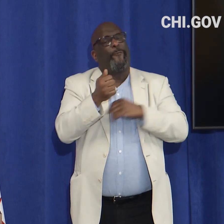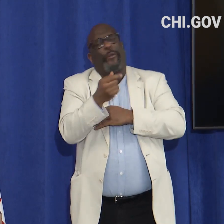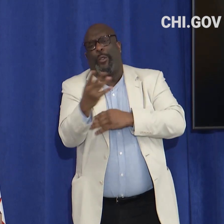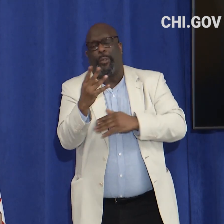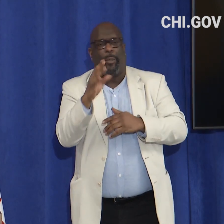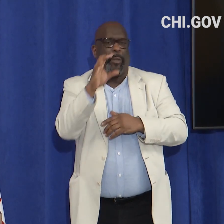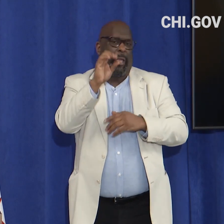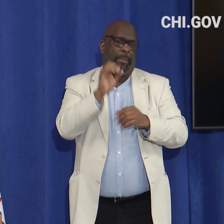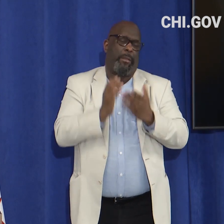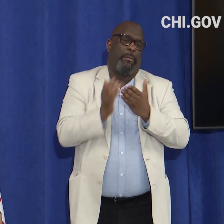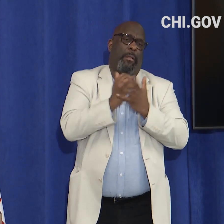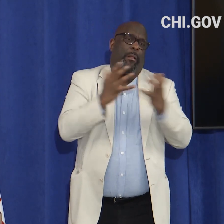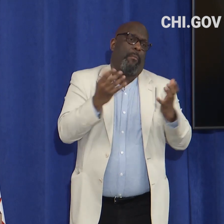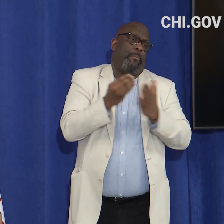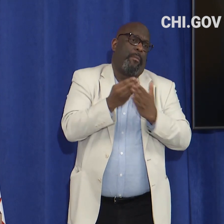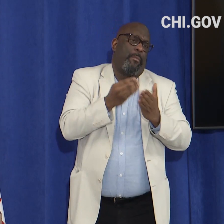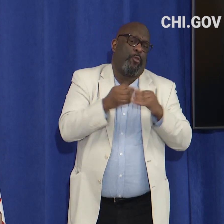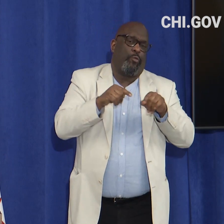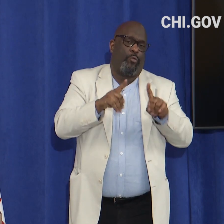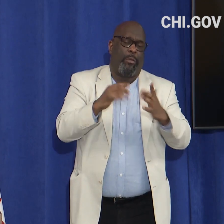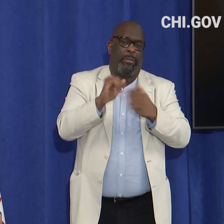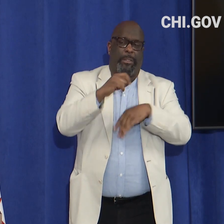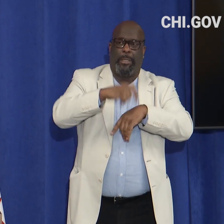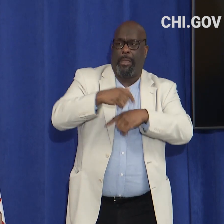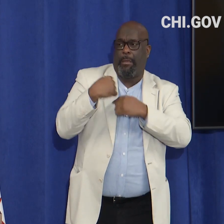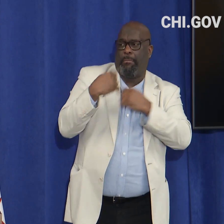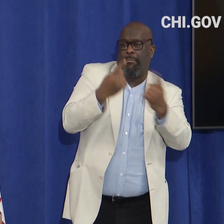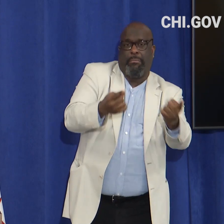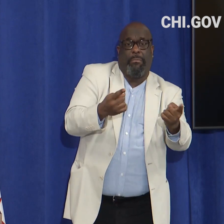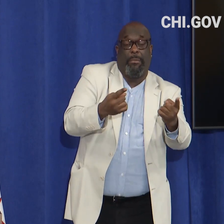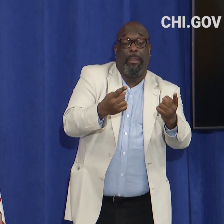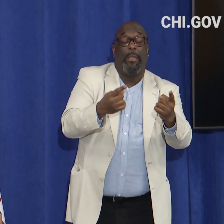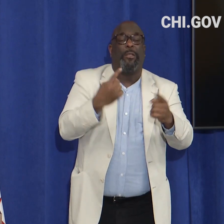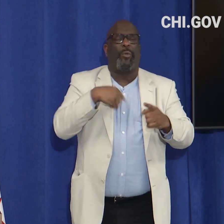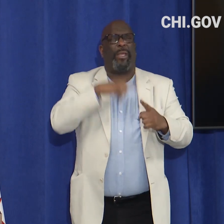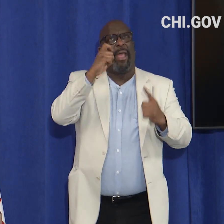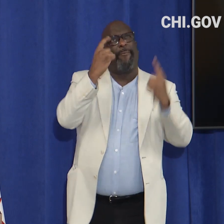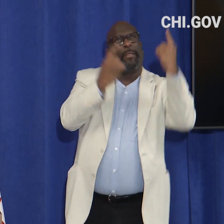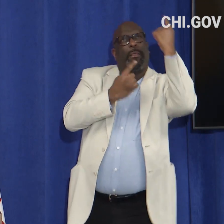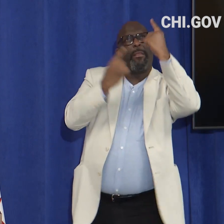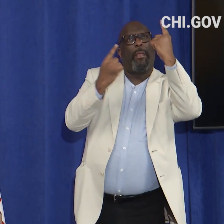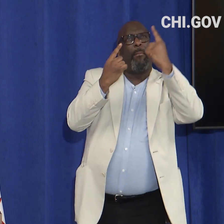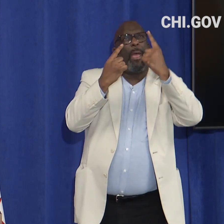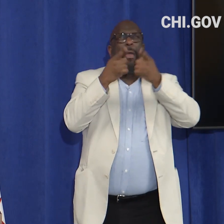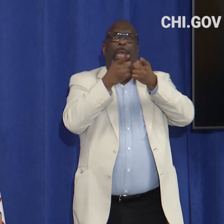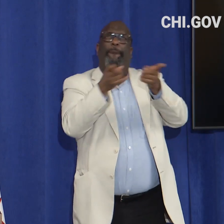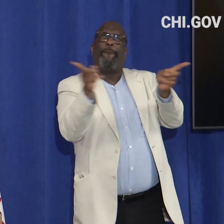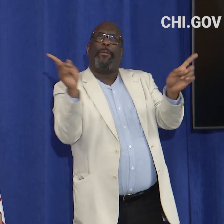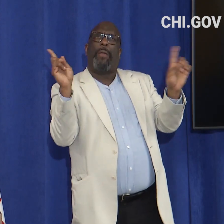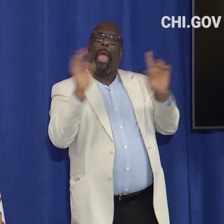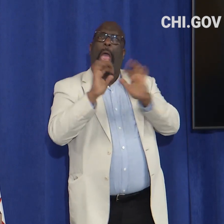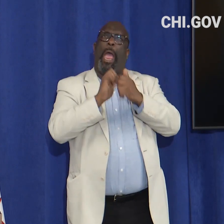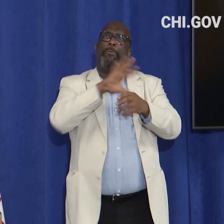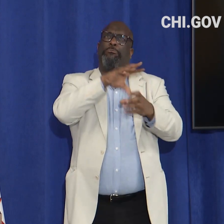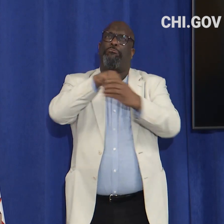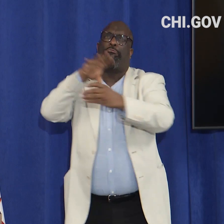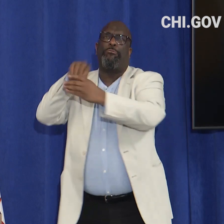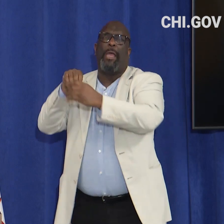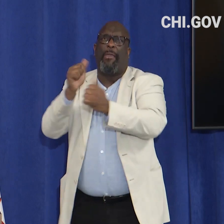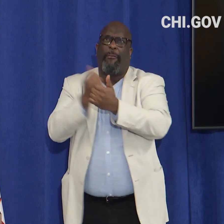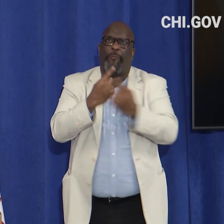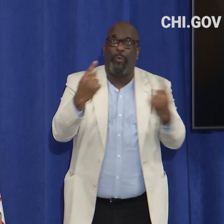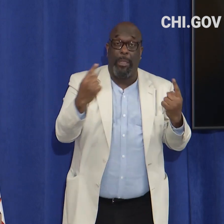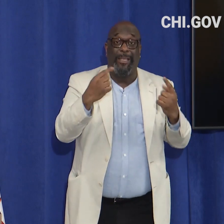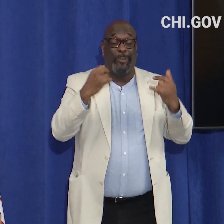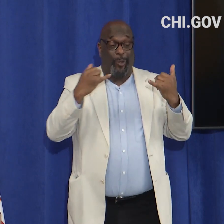time. And so we have to take the long view, of course. We have to look holistically, and we've started where we